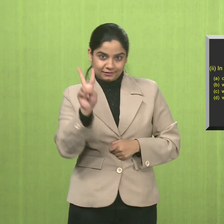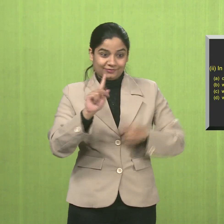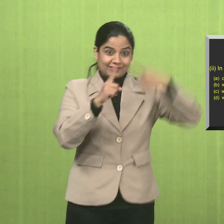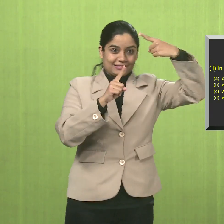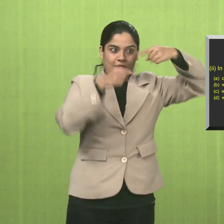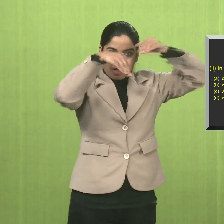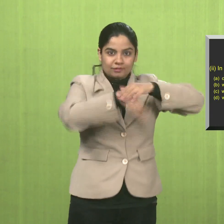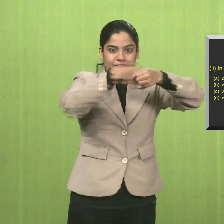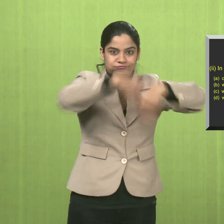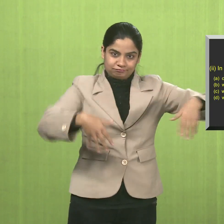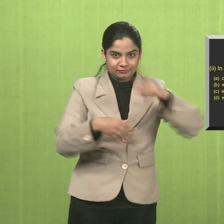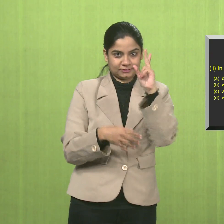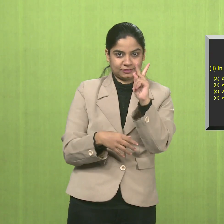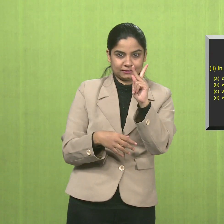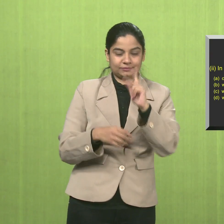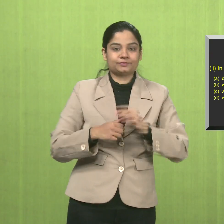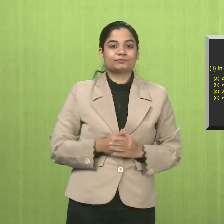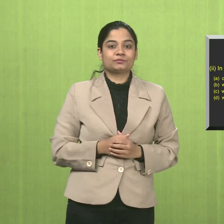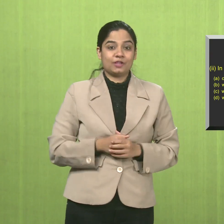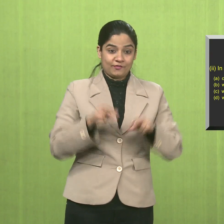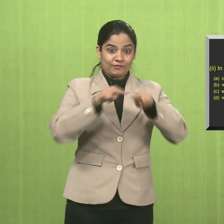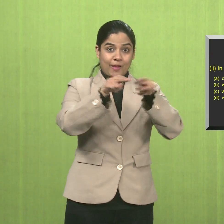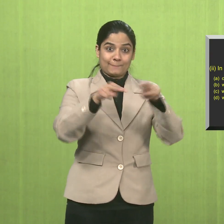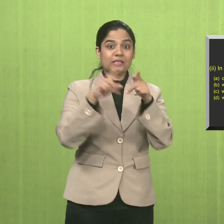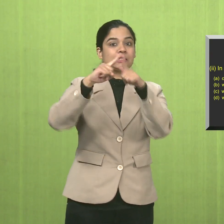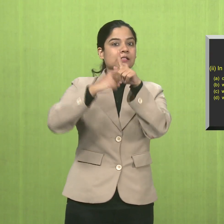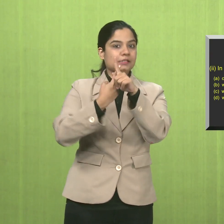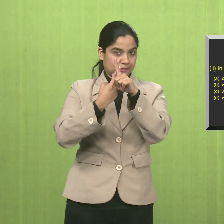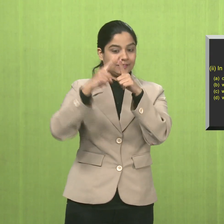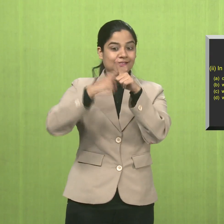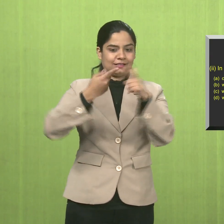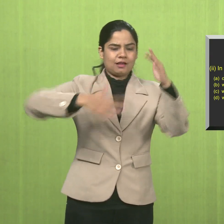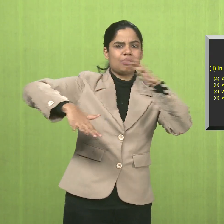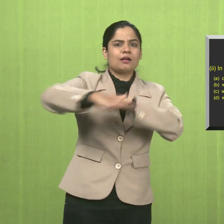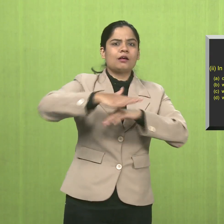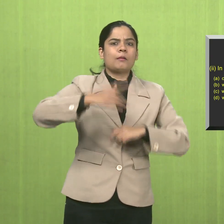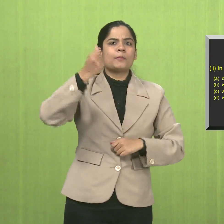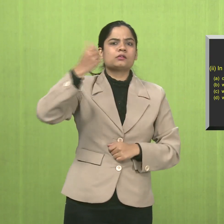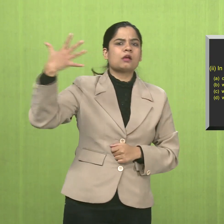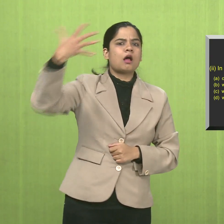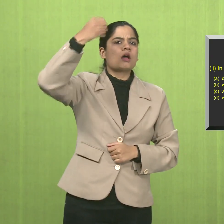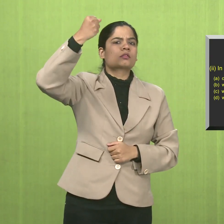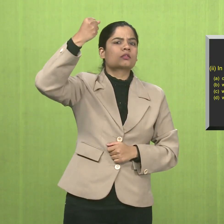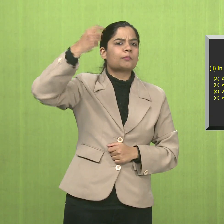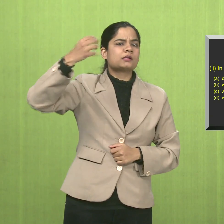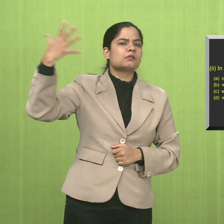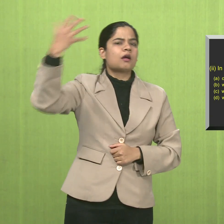Question second here. Part 2 of question second, relating to joint family again. In